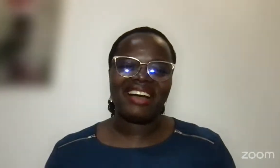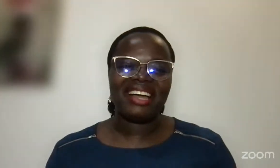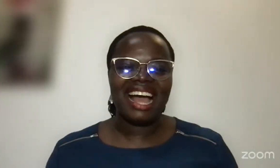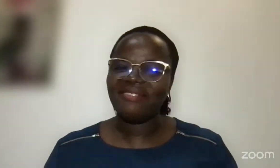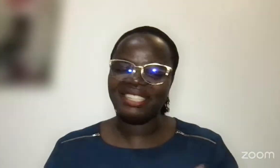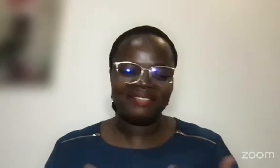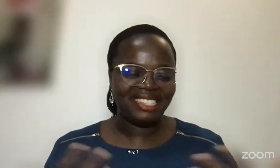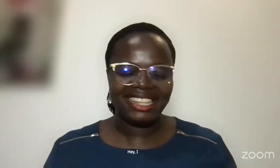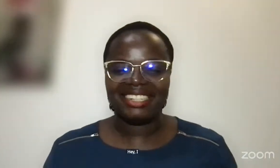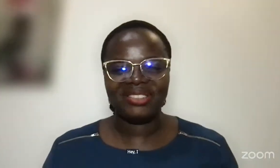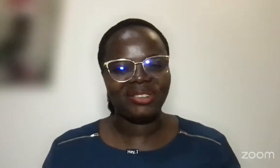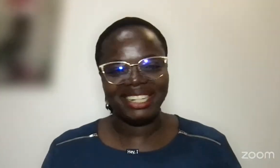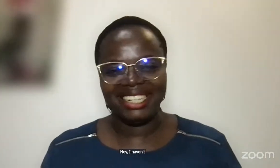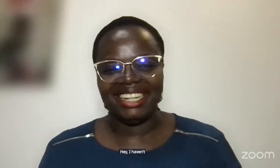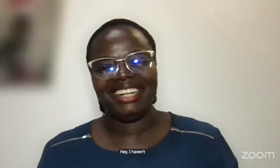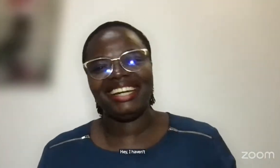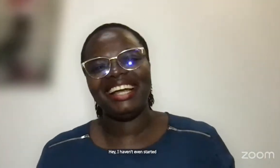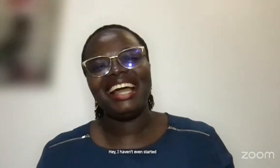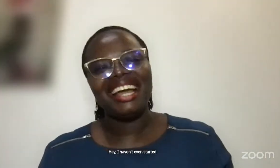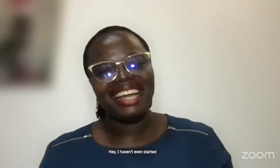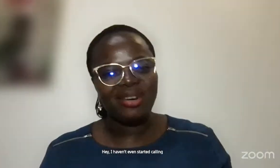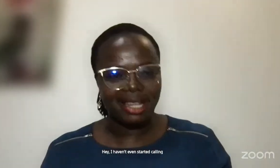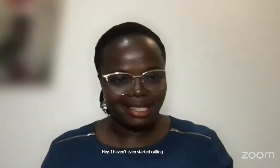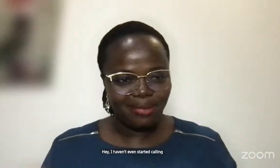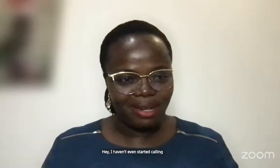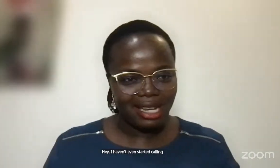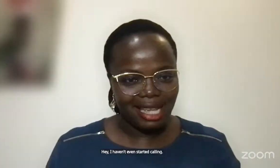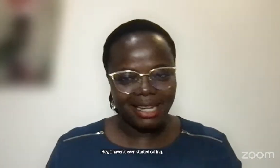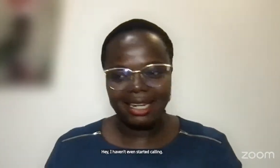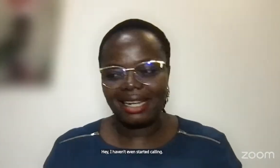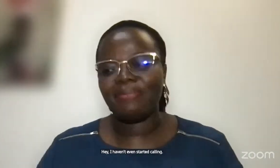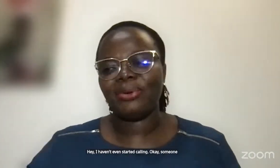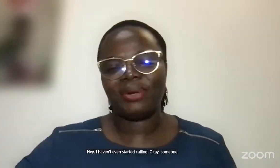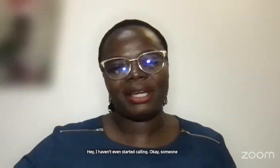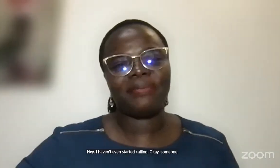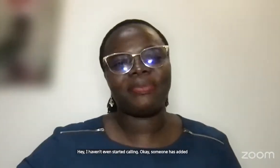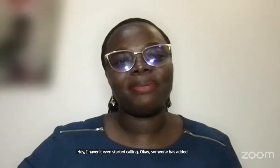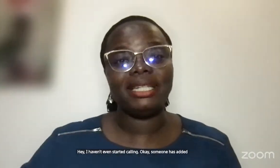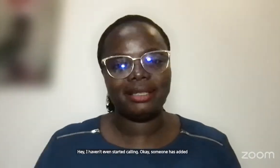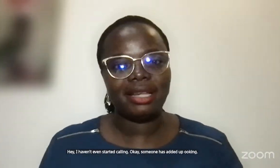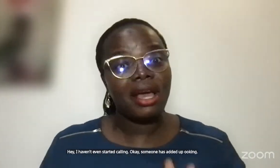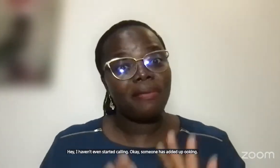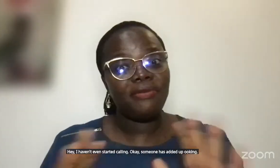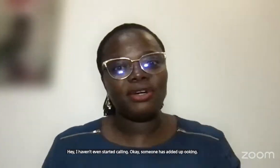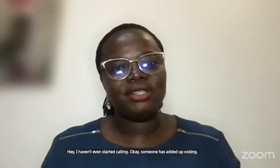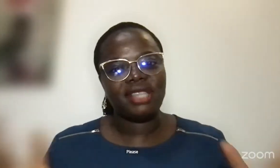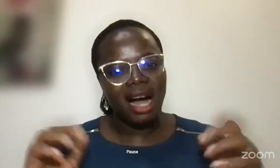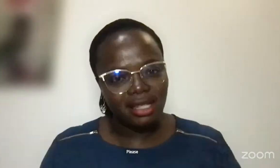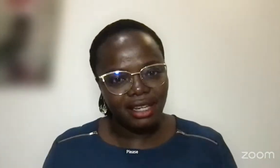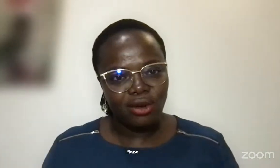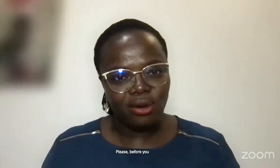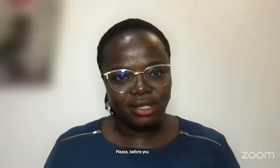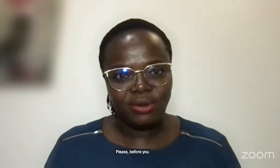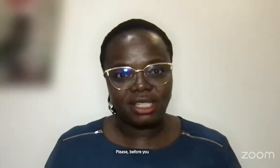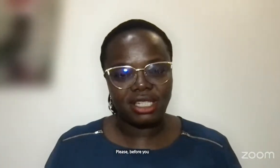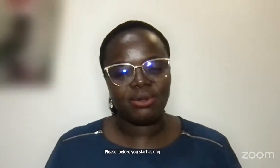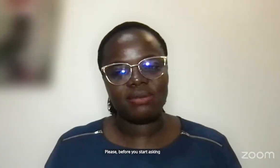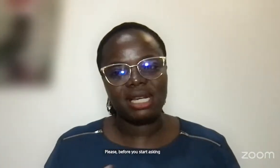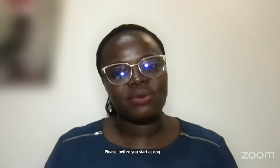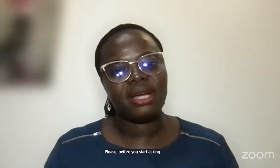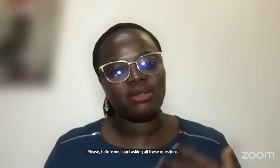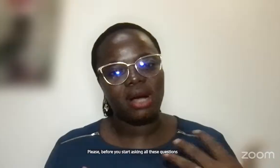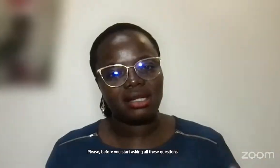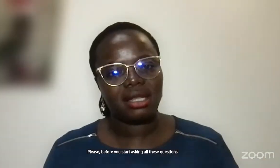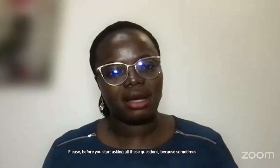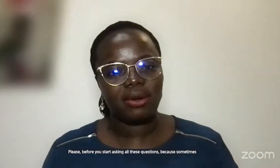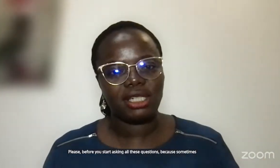Hey, I haven't even started calling. Okay, someone has added up. Okay, please, before you start asking all these questions, because sometimes